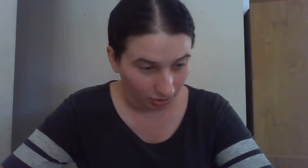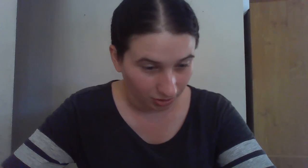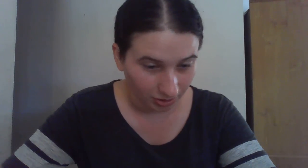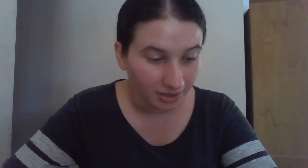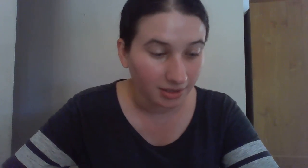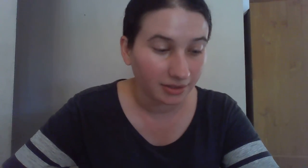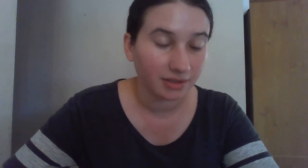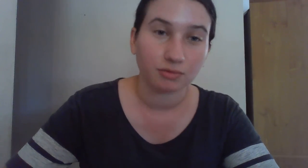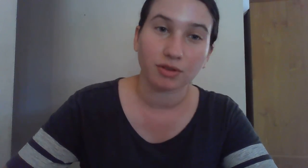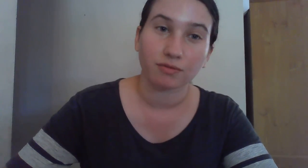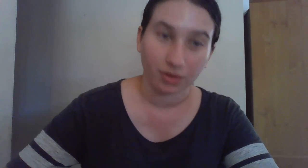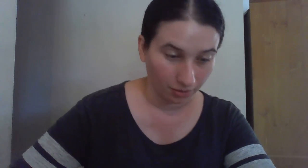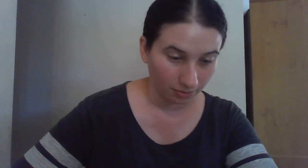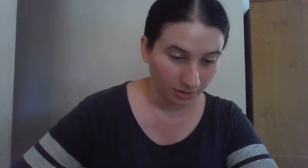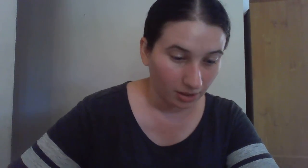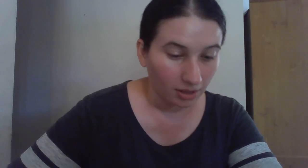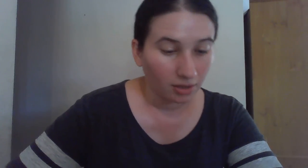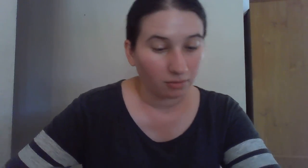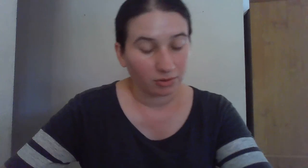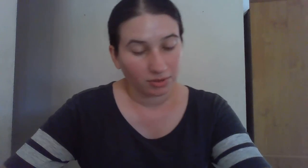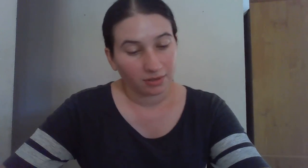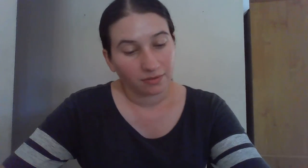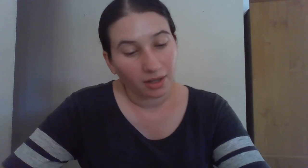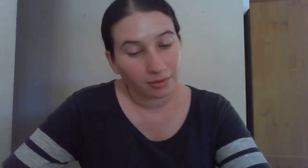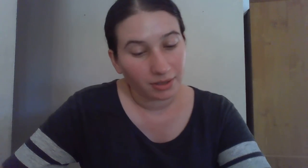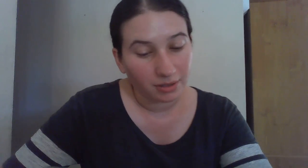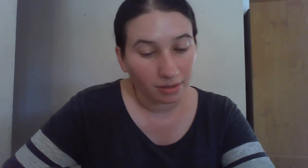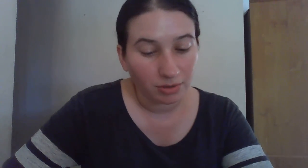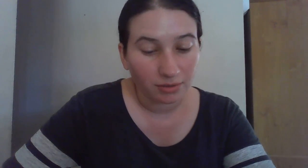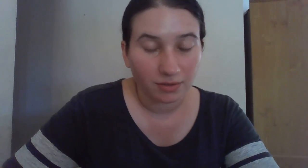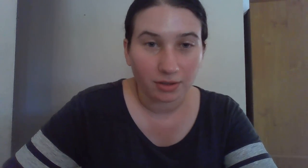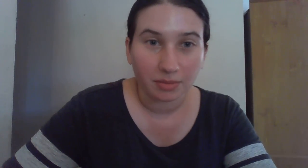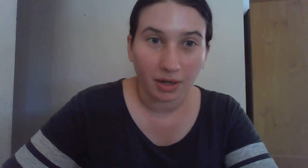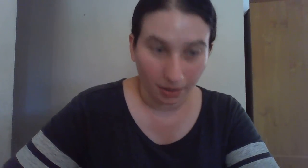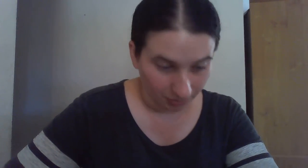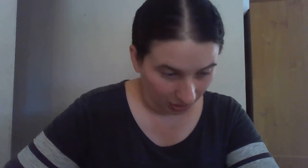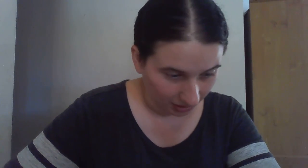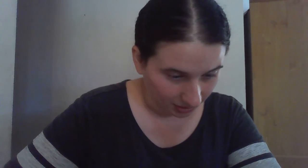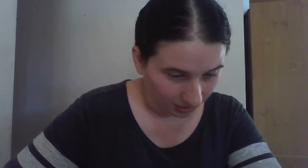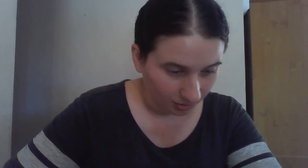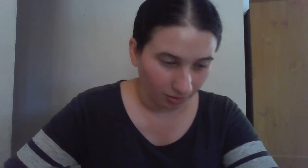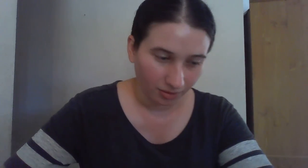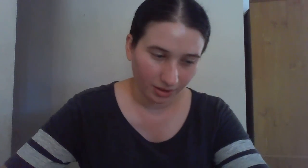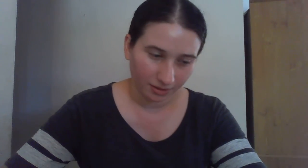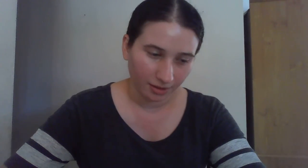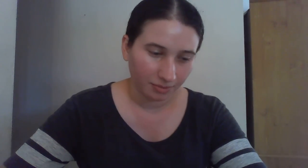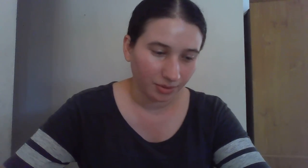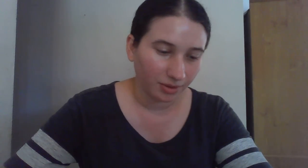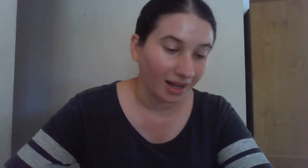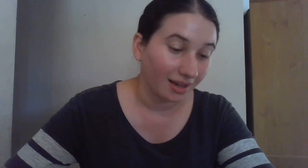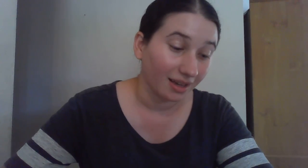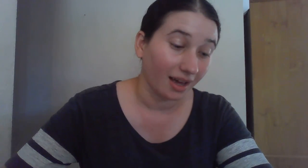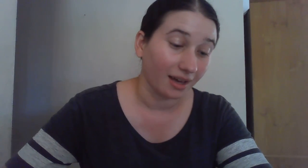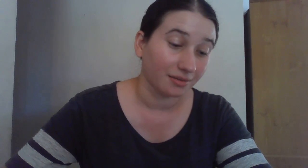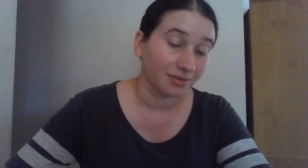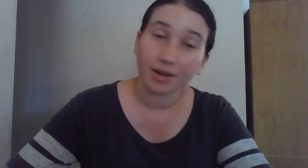structure, sentences with verbs, which we're going to follow the subject-verb-object. So the example, I have a